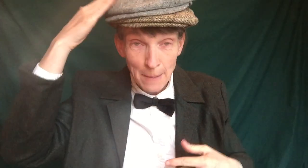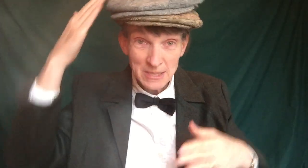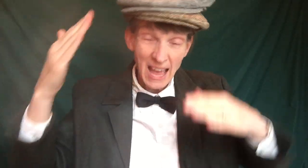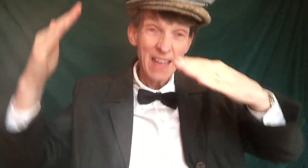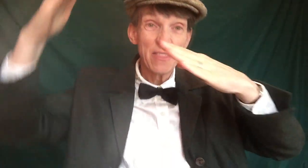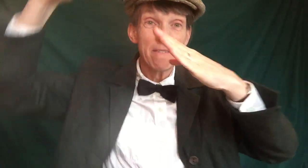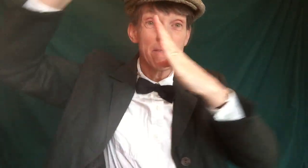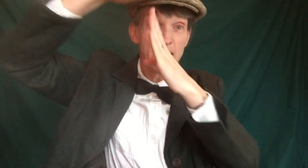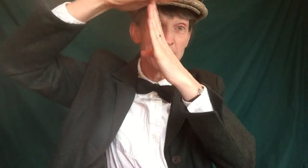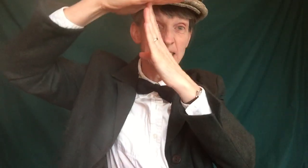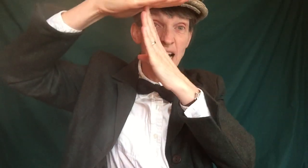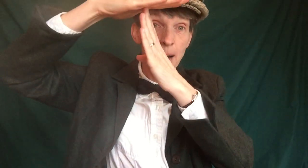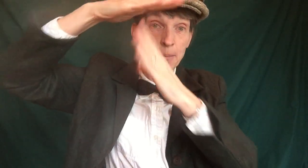caps at the very top.